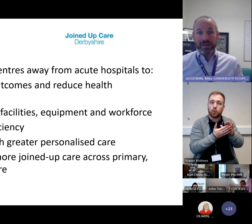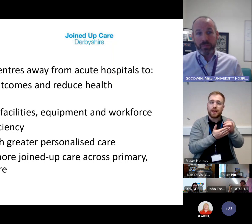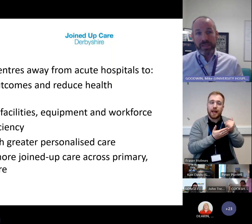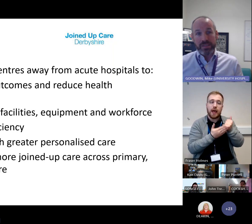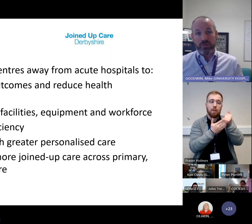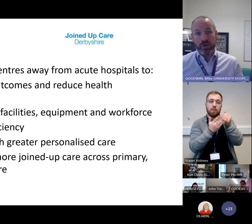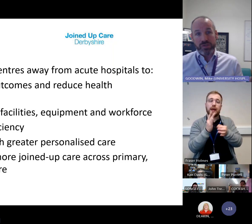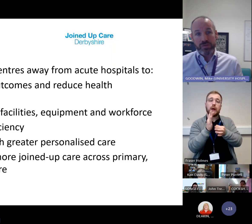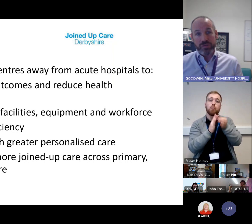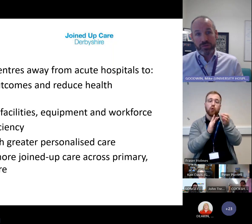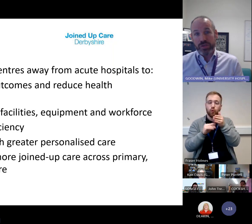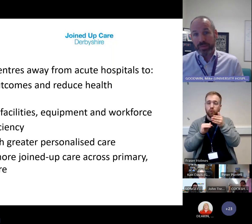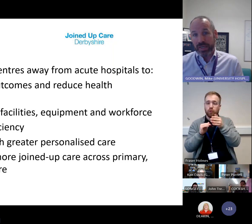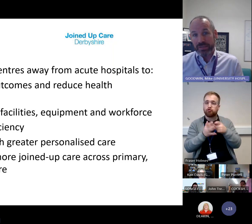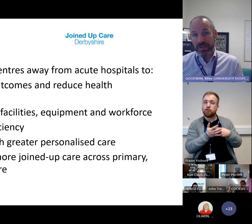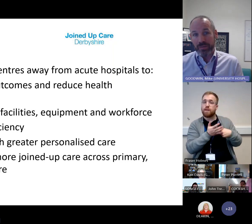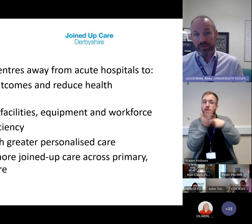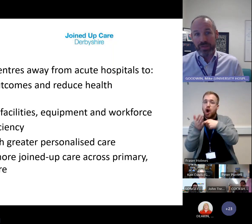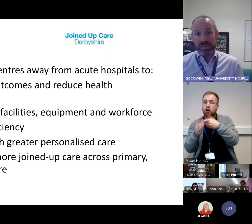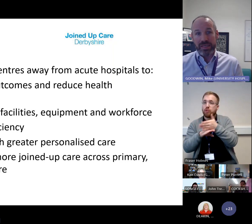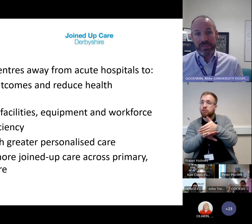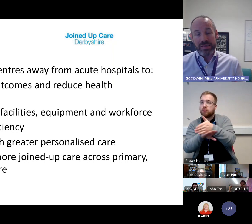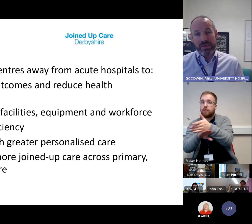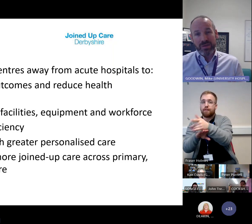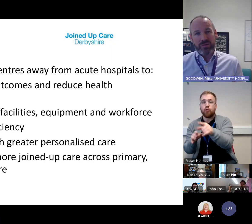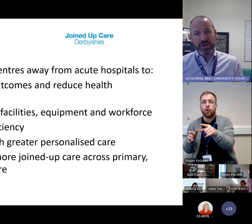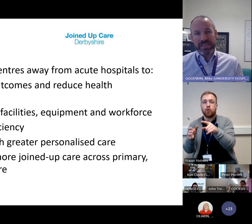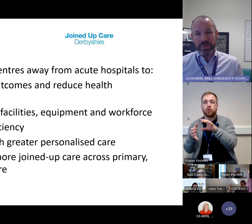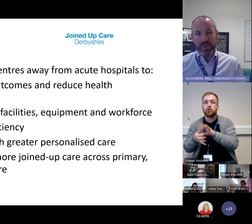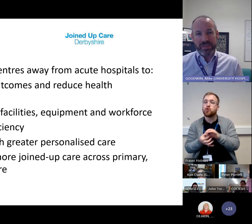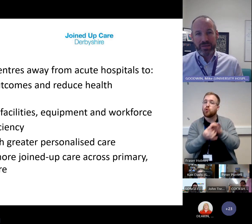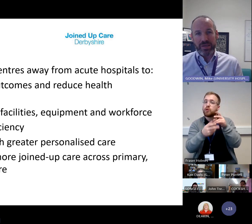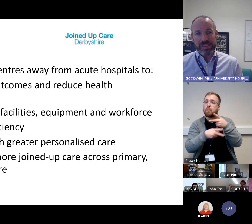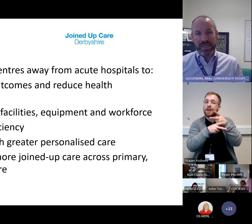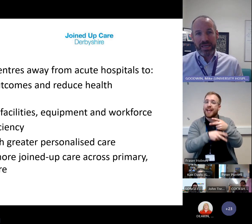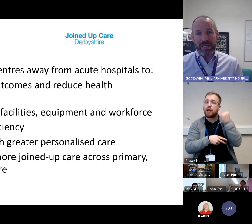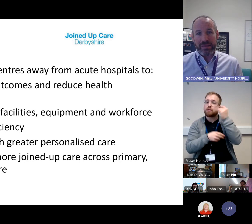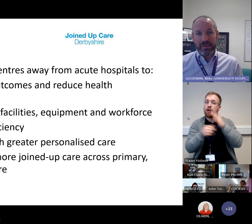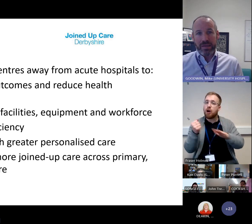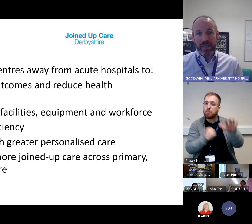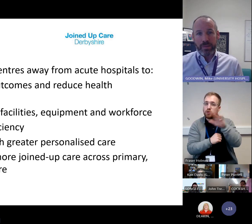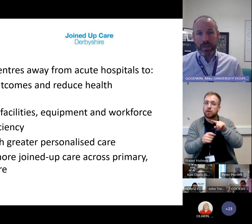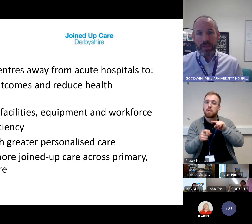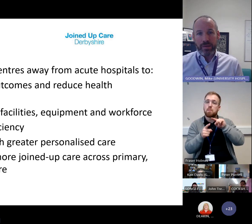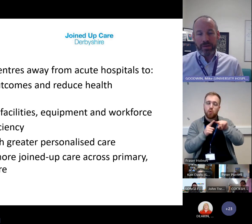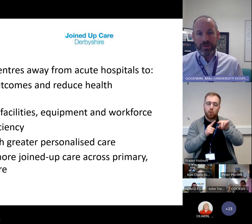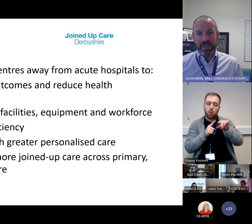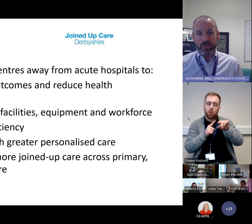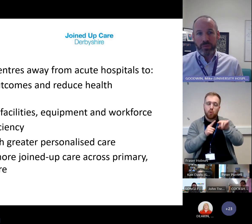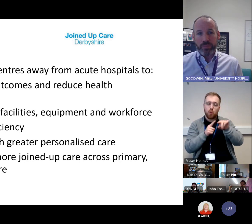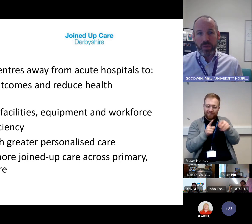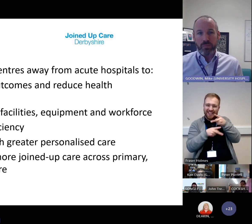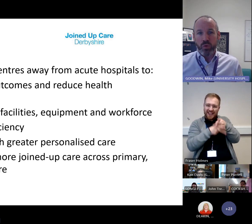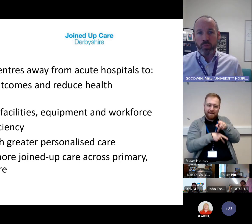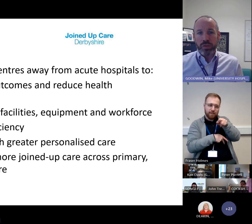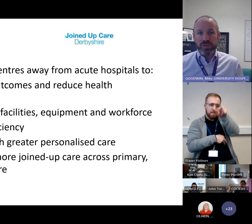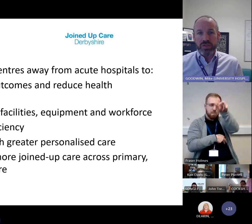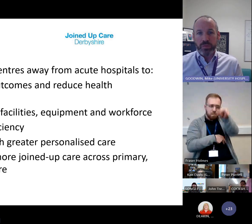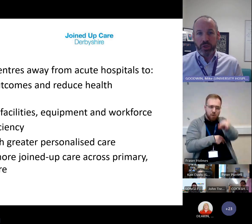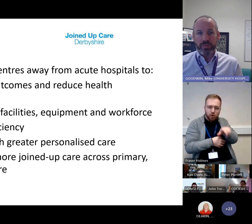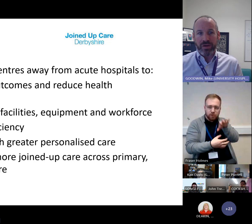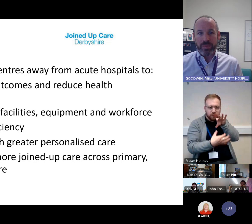clinical pathways across Joined Up Care Derbyshire, in this case, with greater personalised care available,